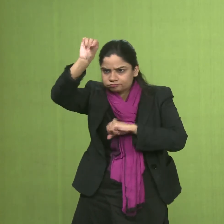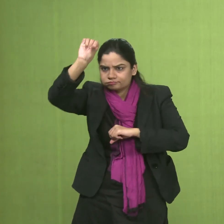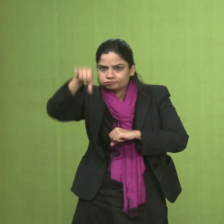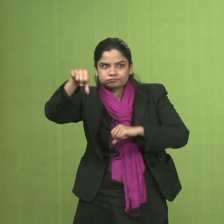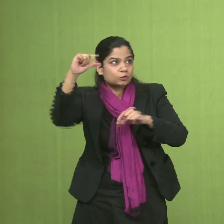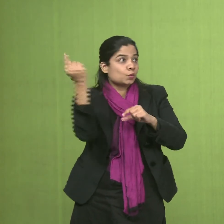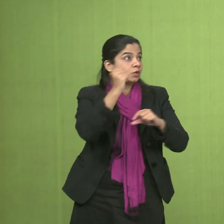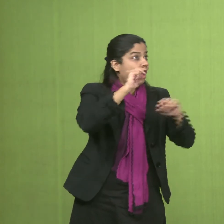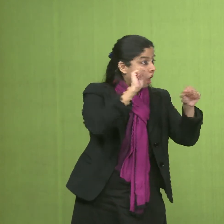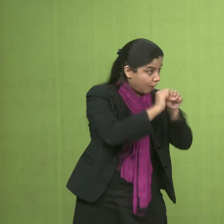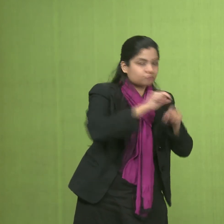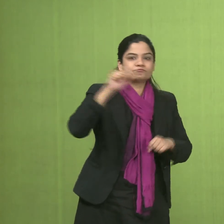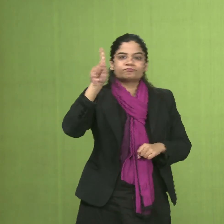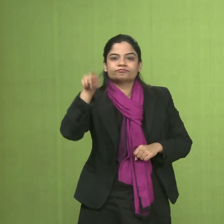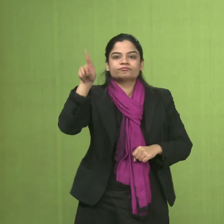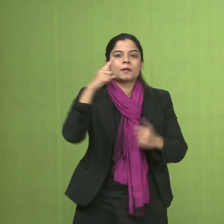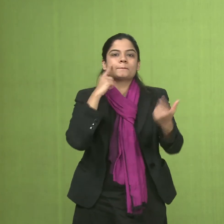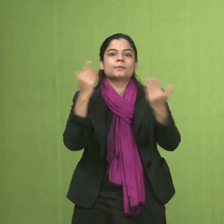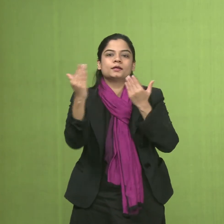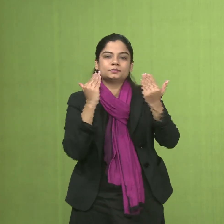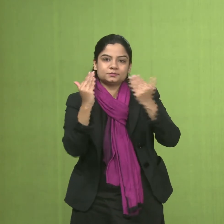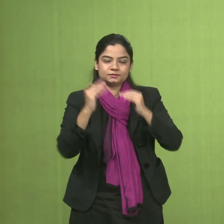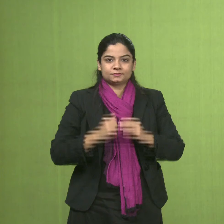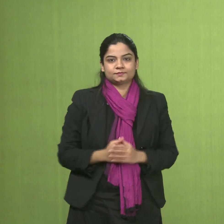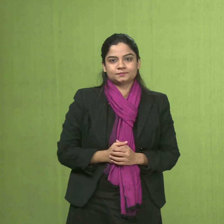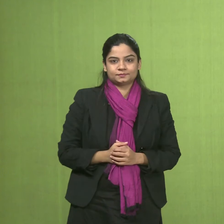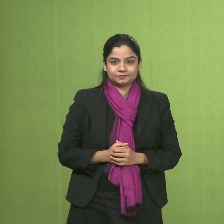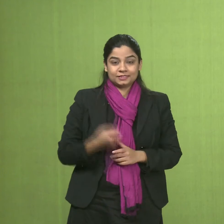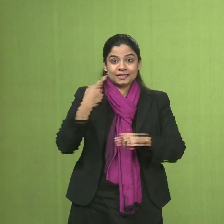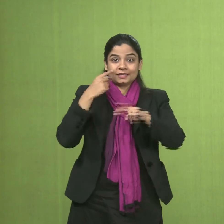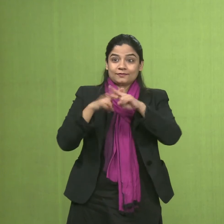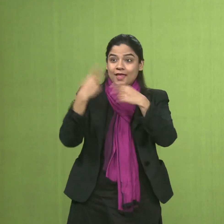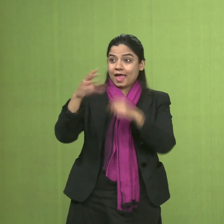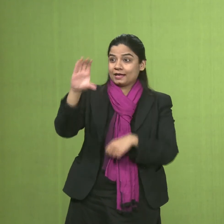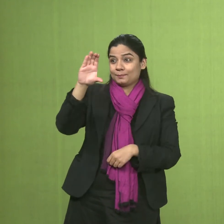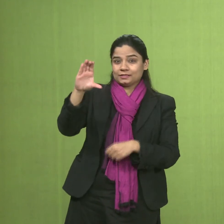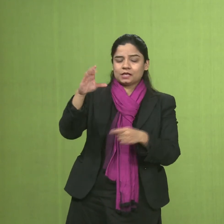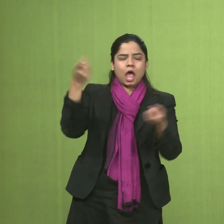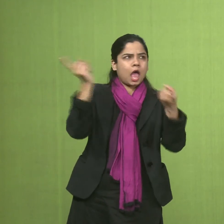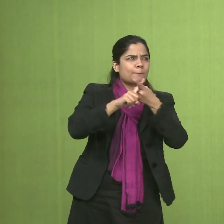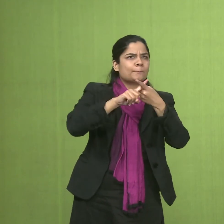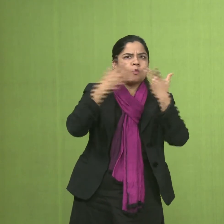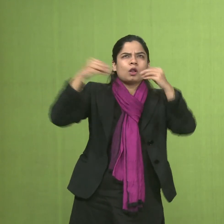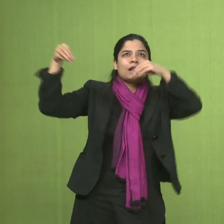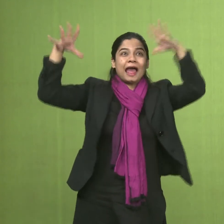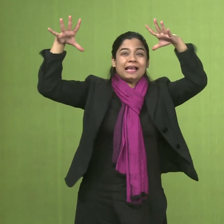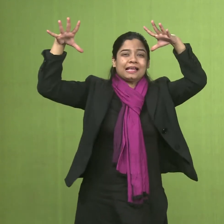turned off all the time. When they are in use, you can turn it on. So be mindful of that. And always check